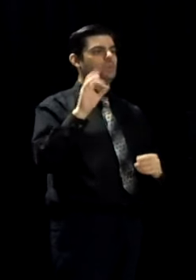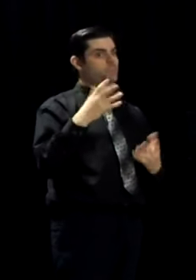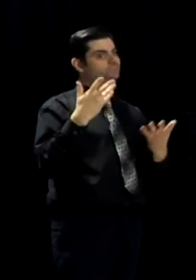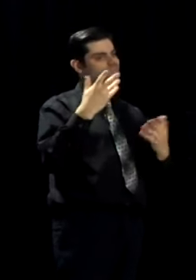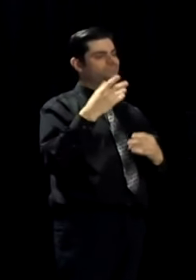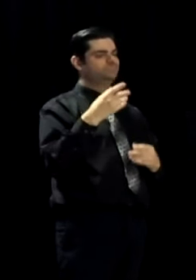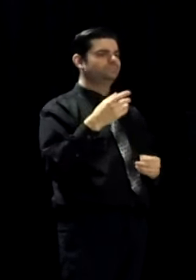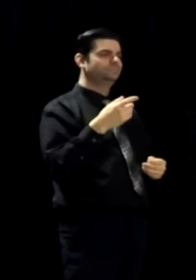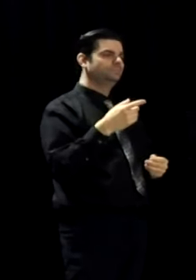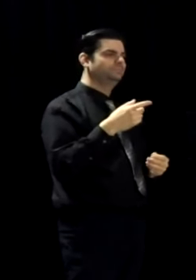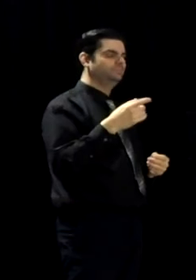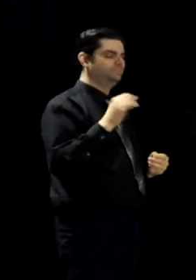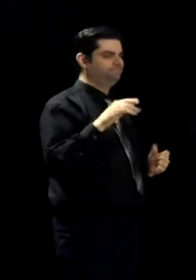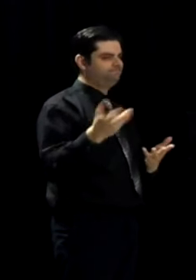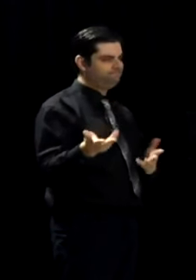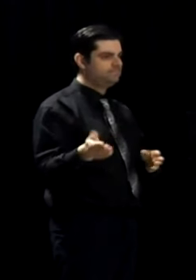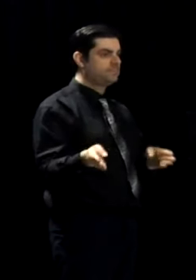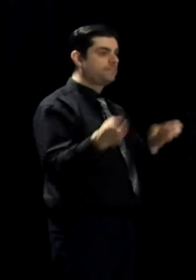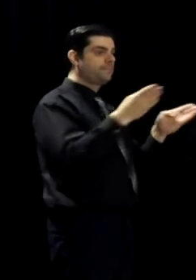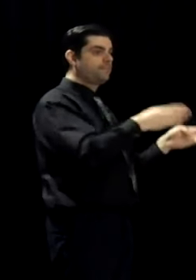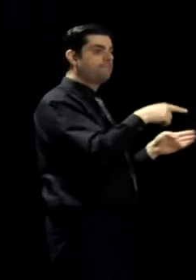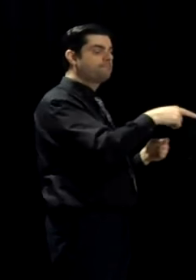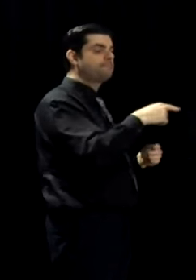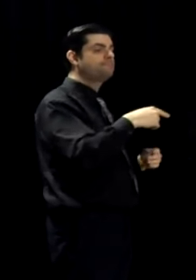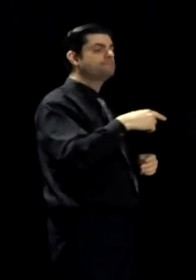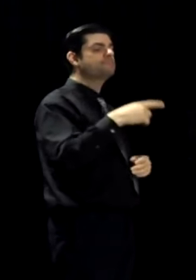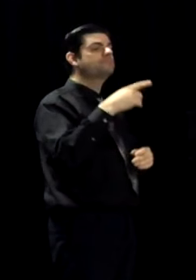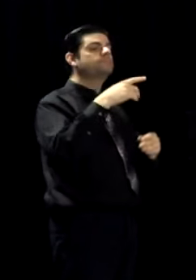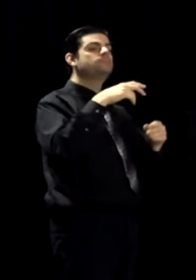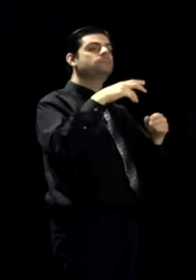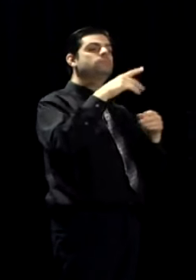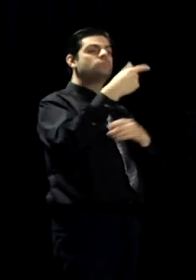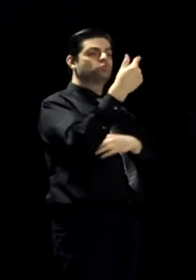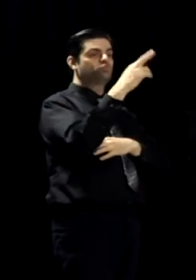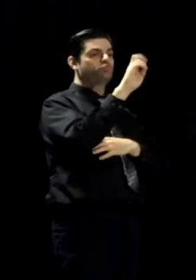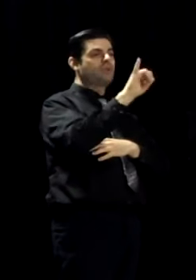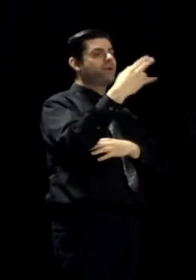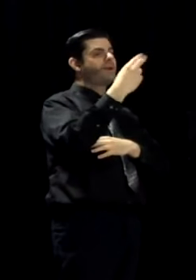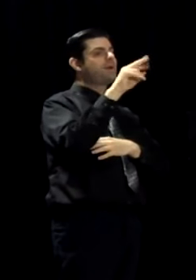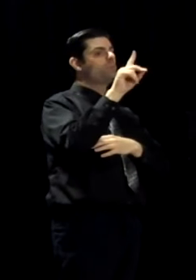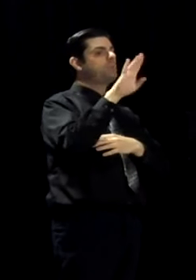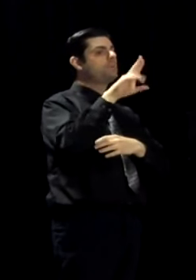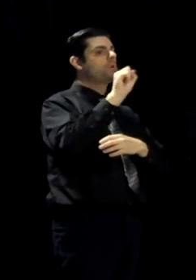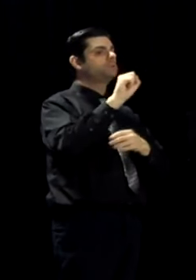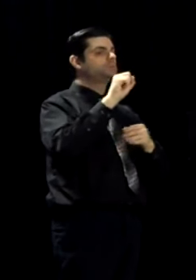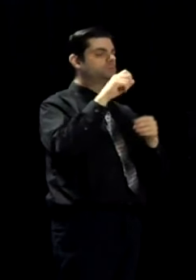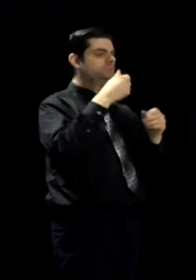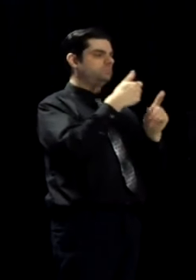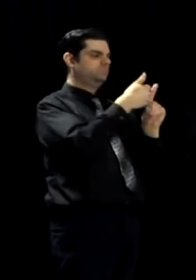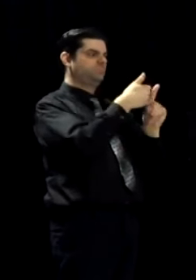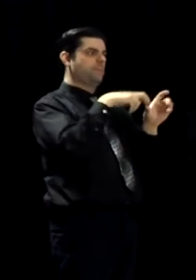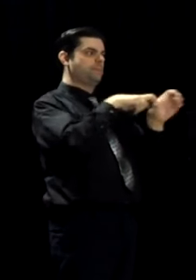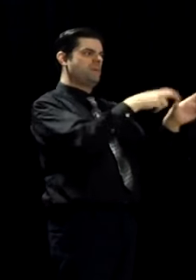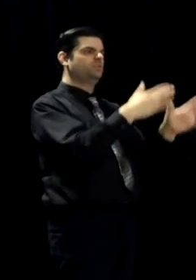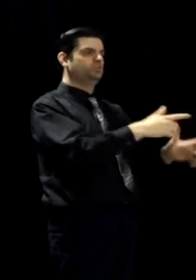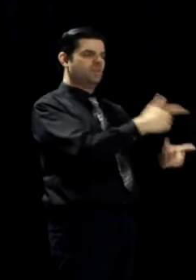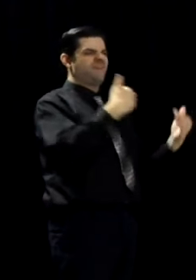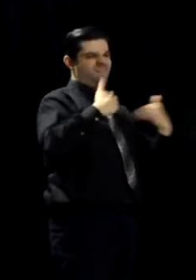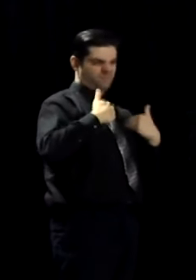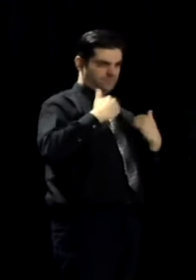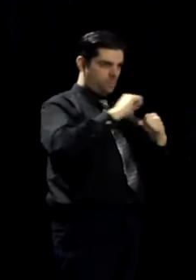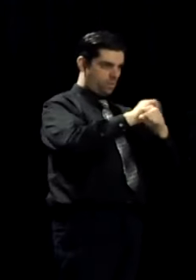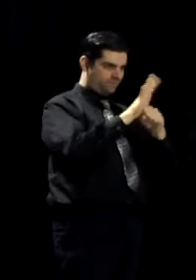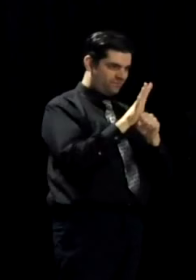schedule 0206, on Monday, April 27th, that left the Port Authority in New York City